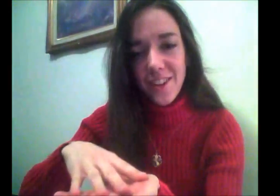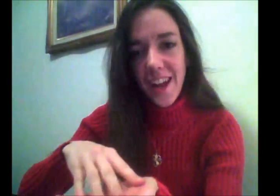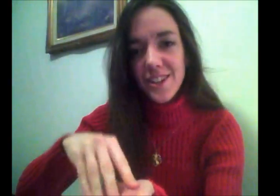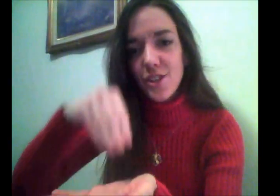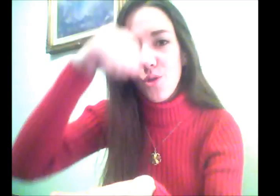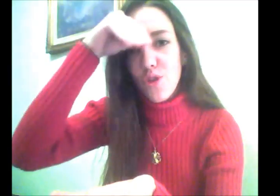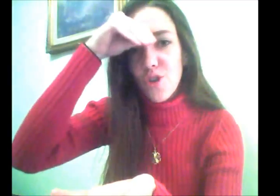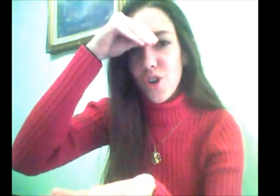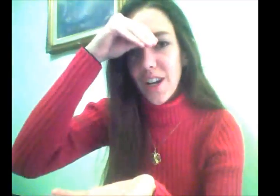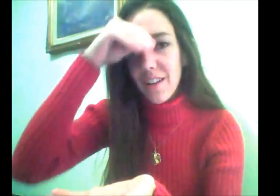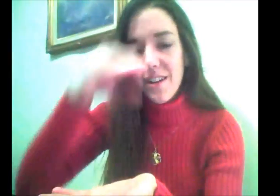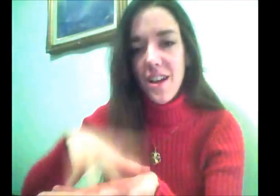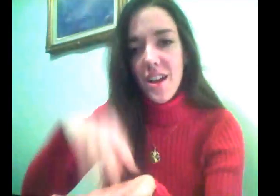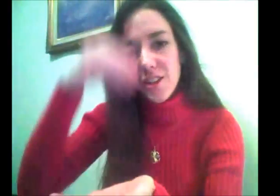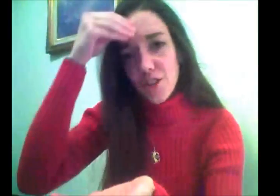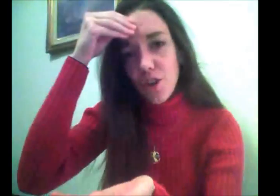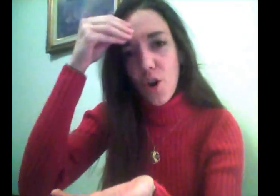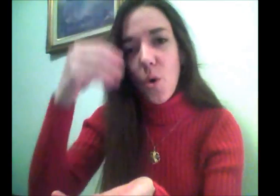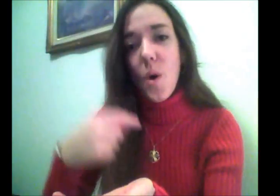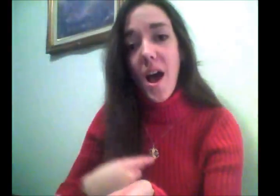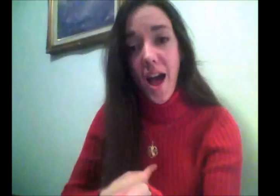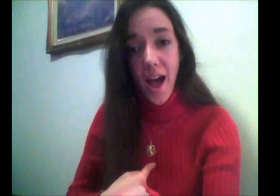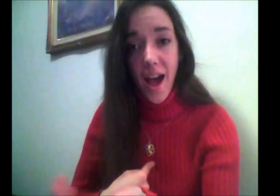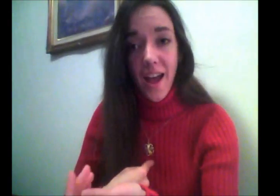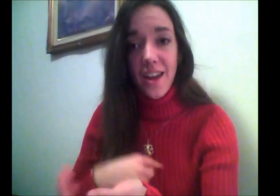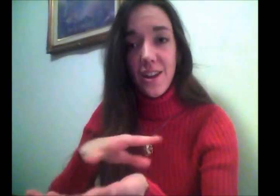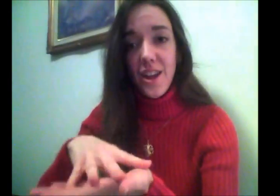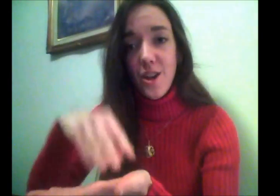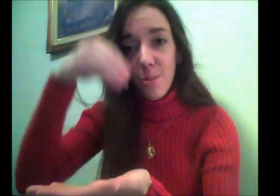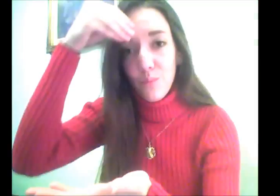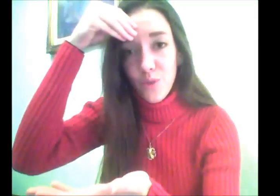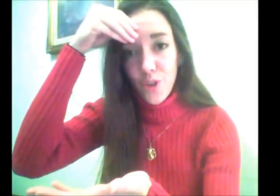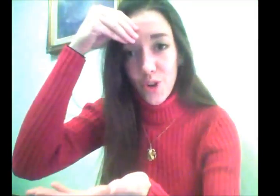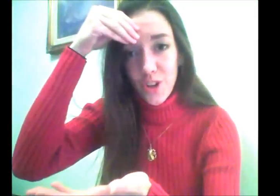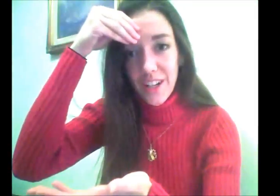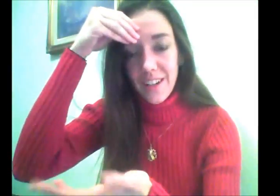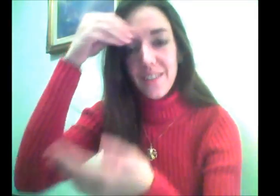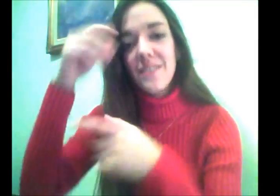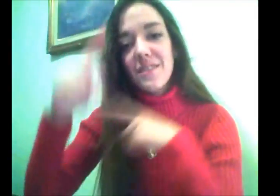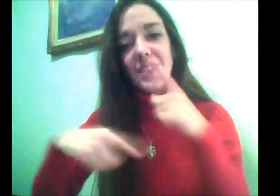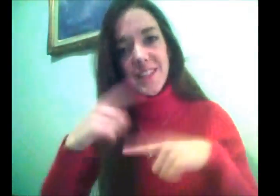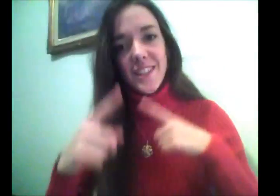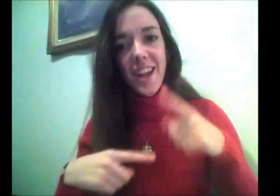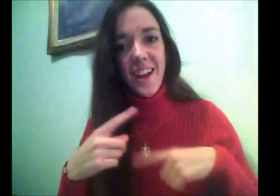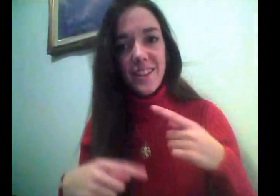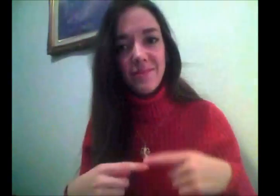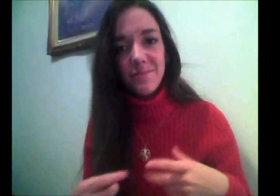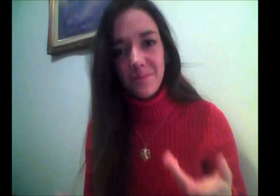Okay, so learning. So I am learning sign.